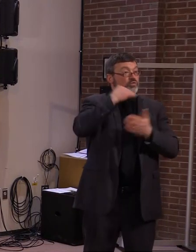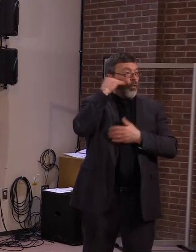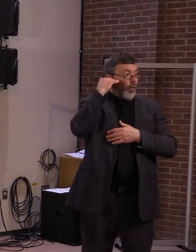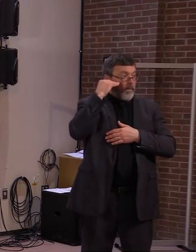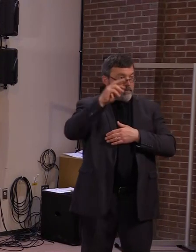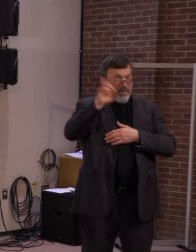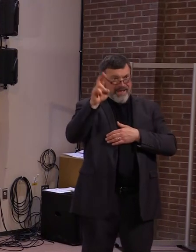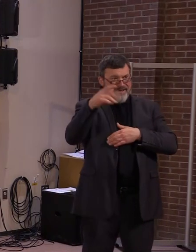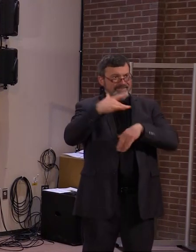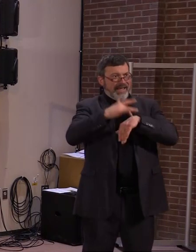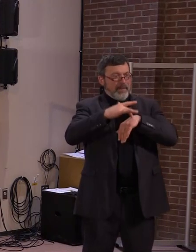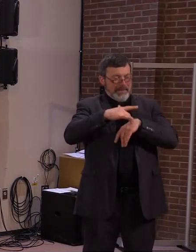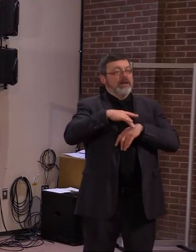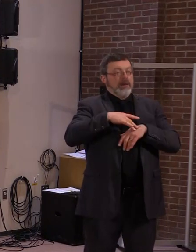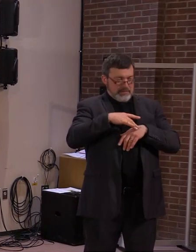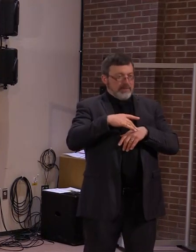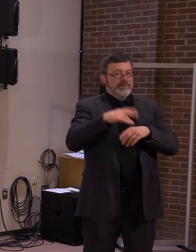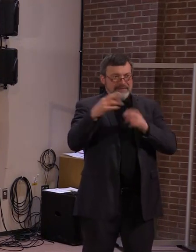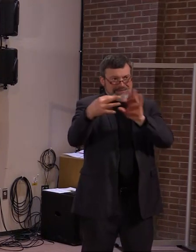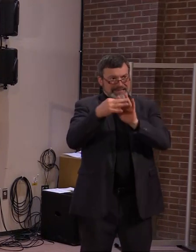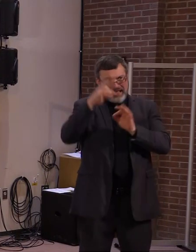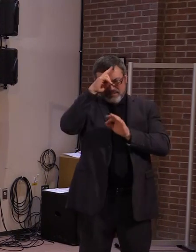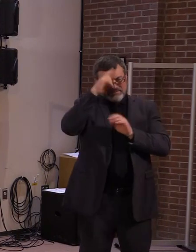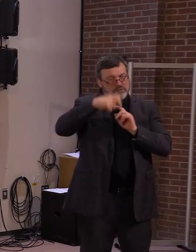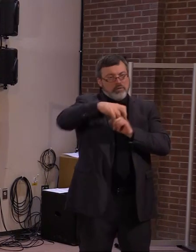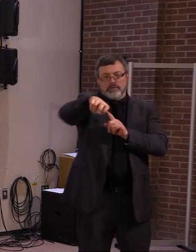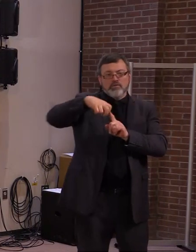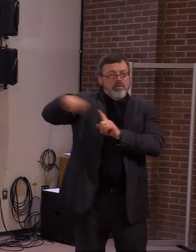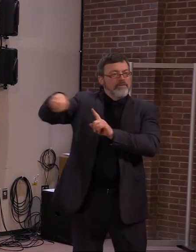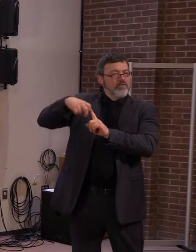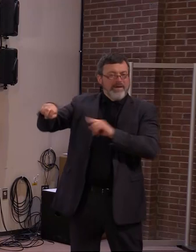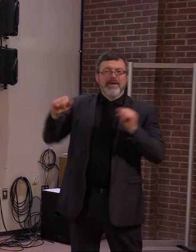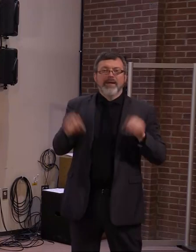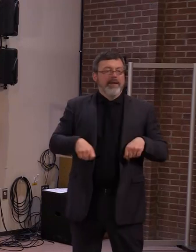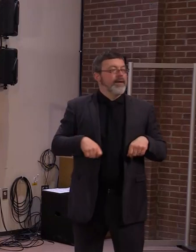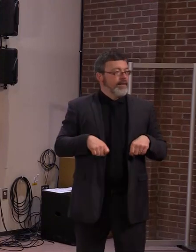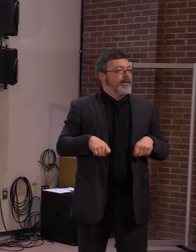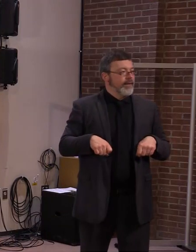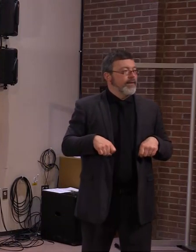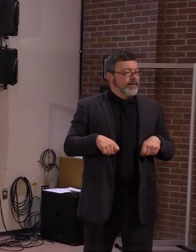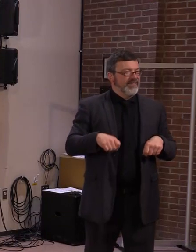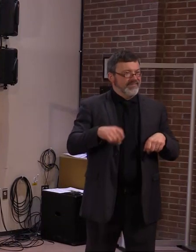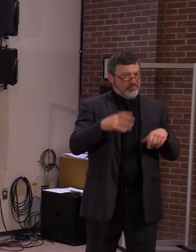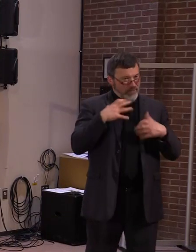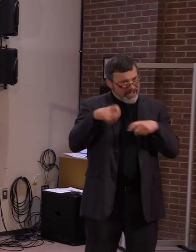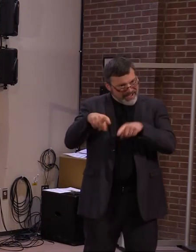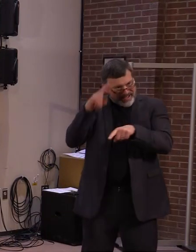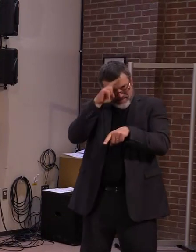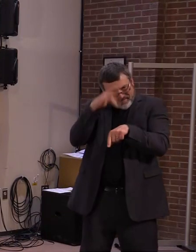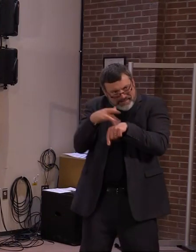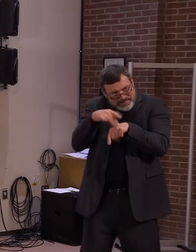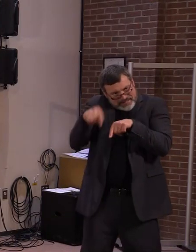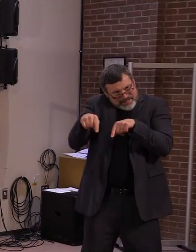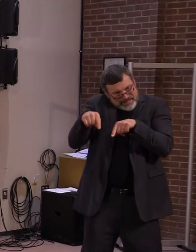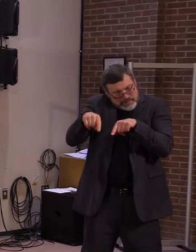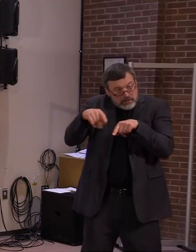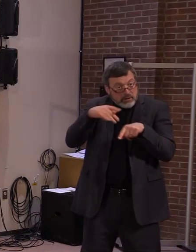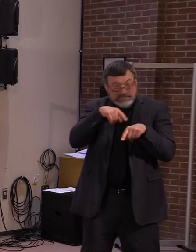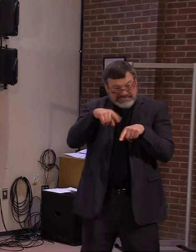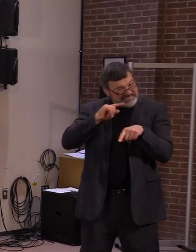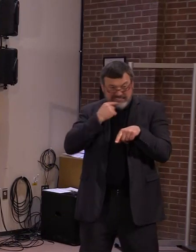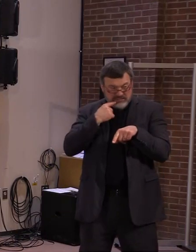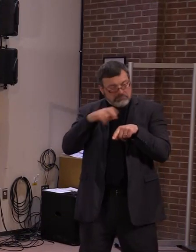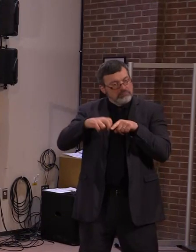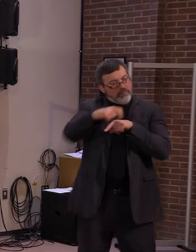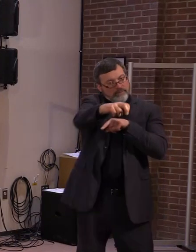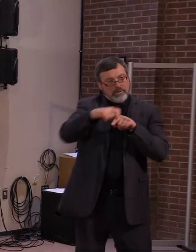with additional staff, as well as other beds that are potentially available. The first phase of this effort involved the opening of 80 beds